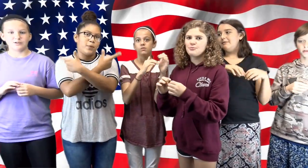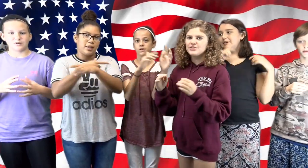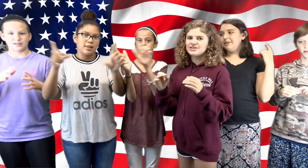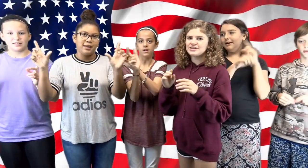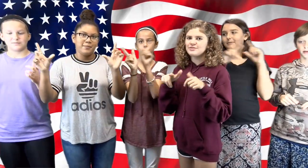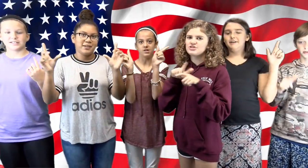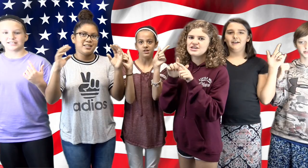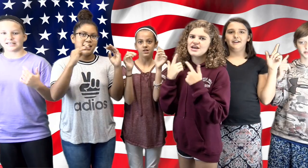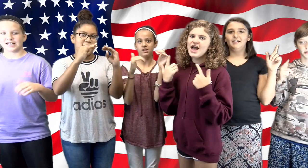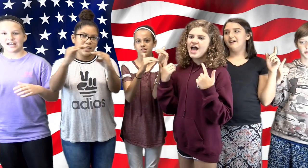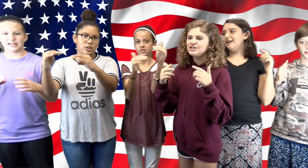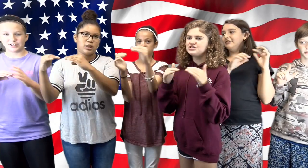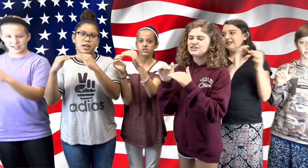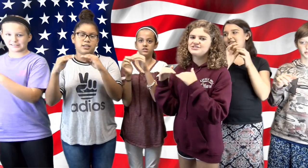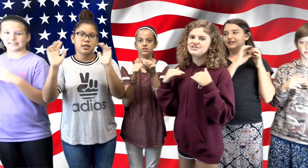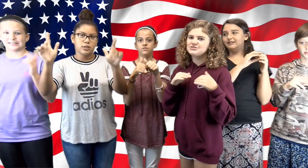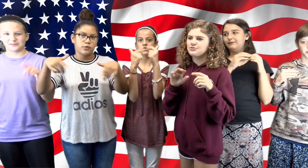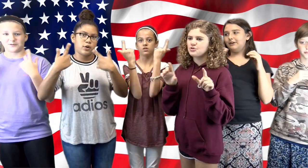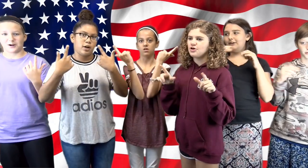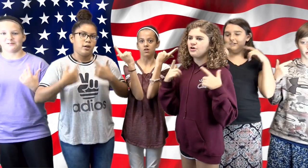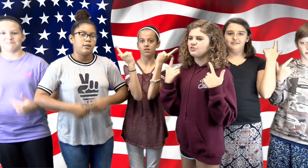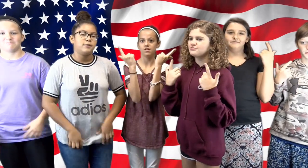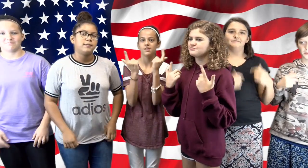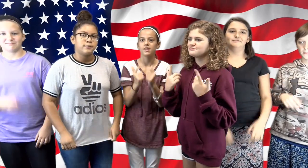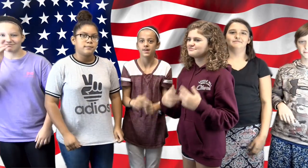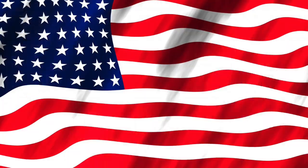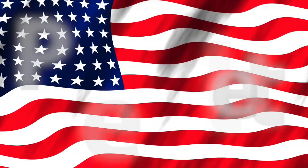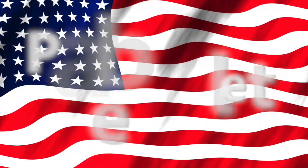with liberty and justice for all.